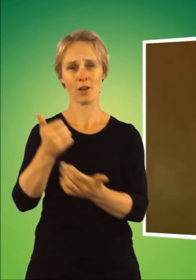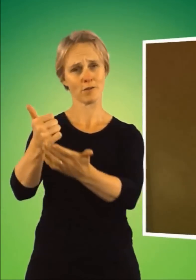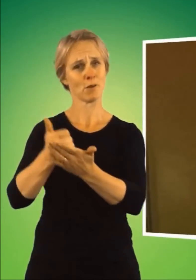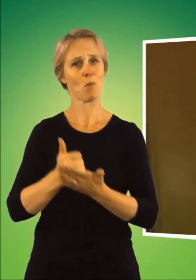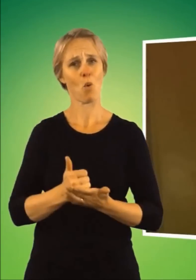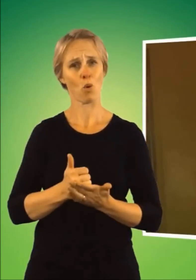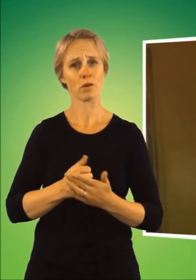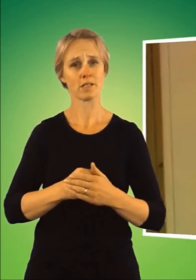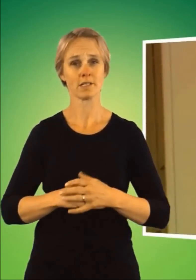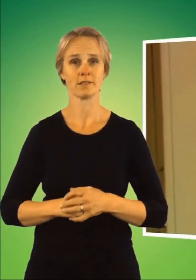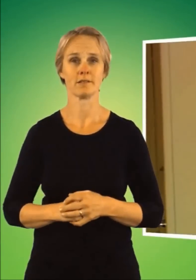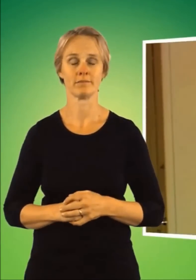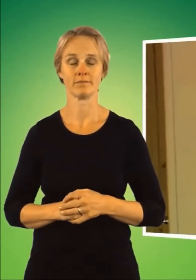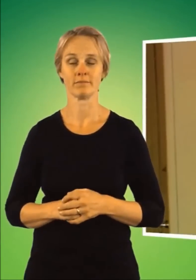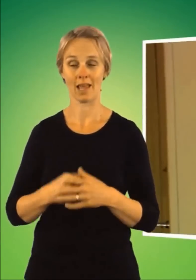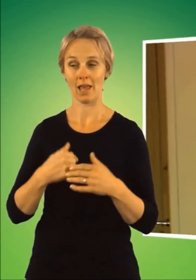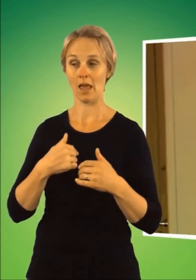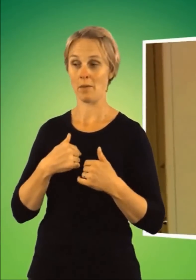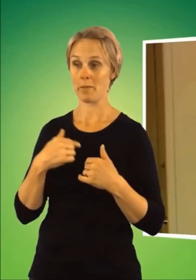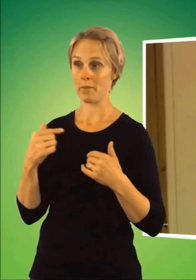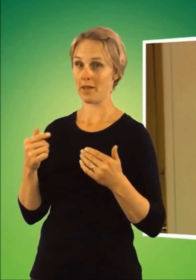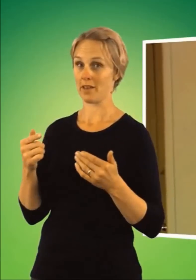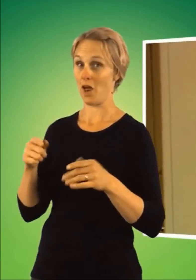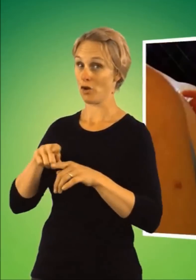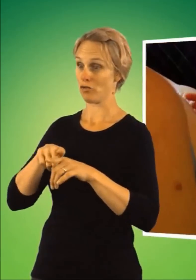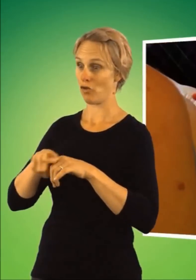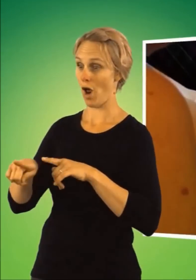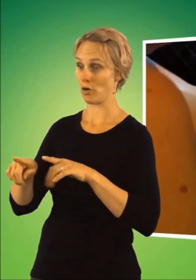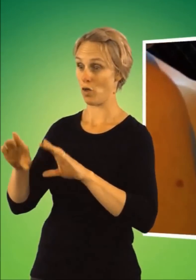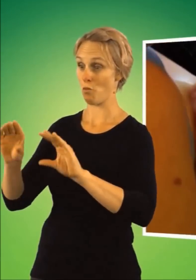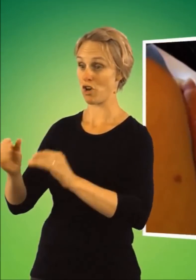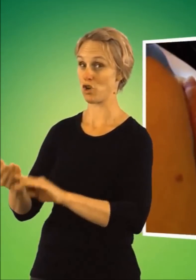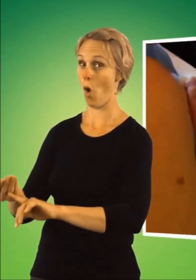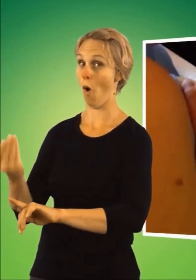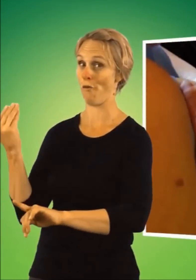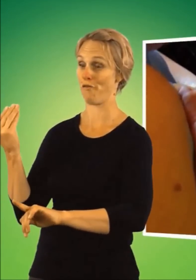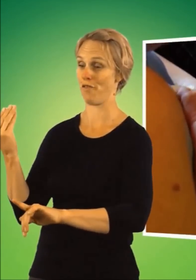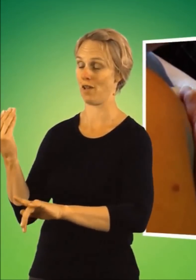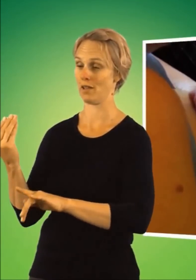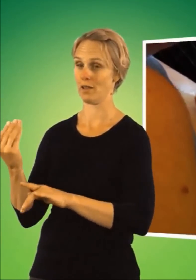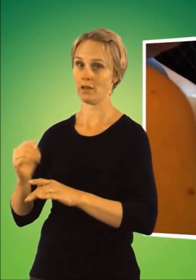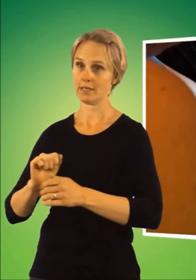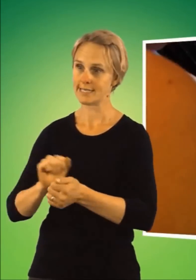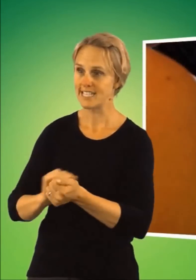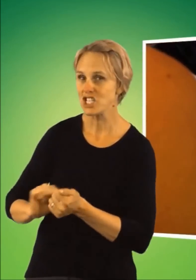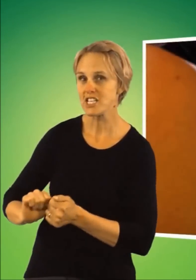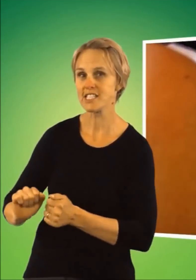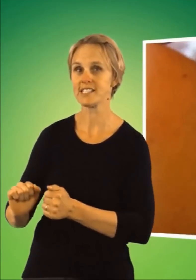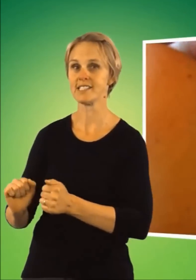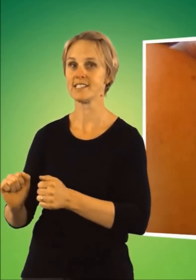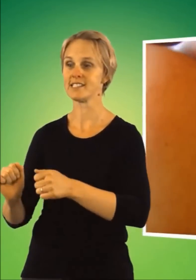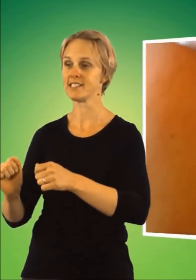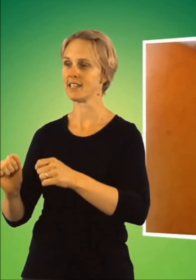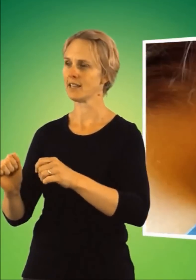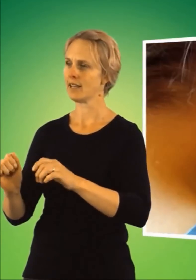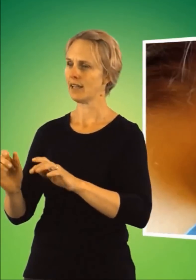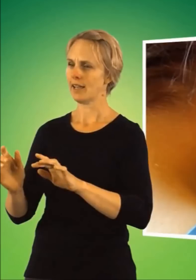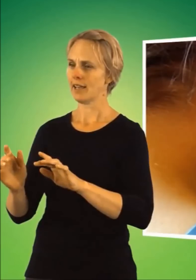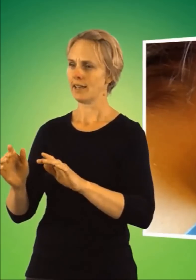baby. You'll need all the support you can get. I've been trying to keep the pressure off Lindsay a little bit and do a few dishes